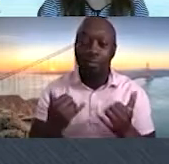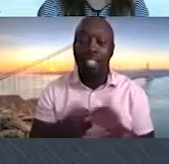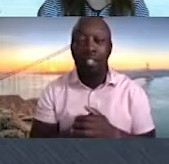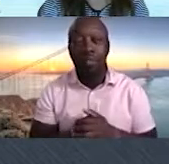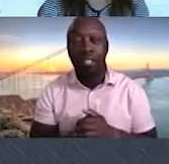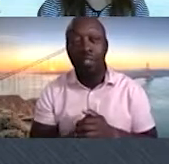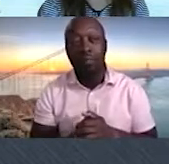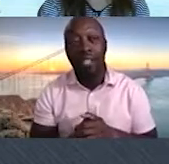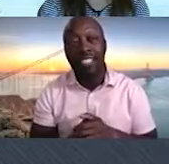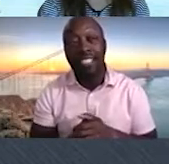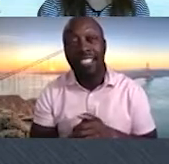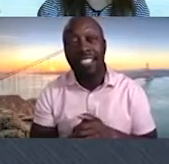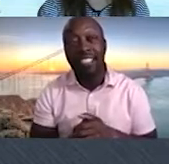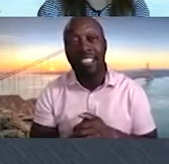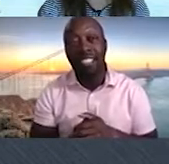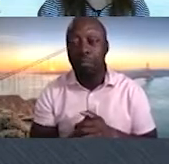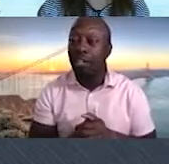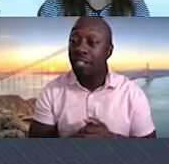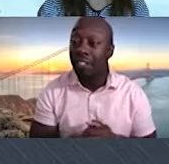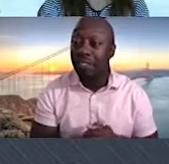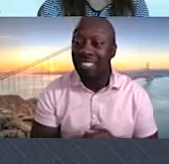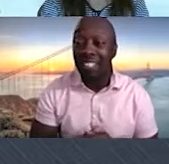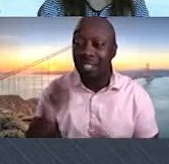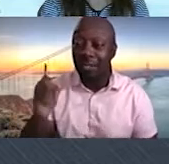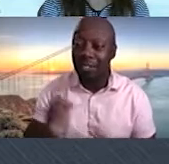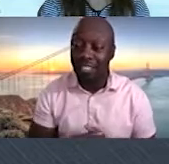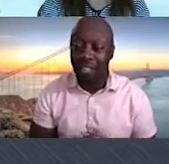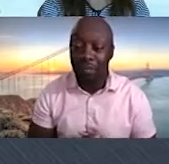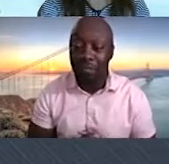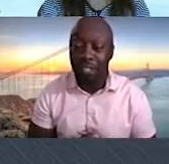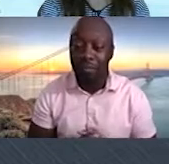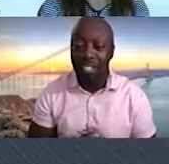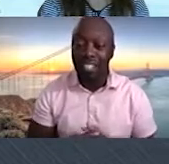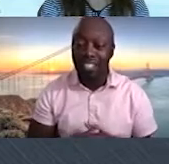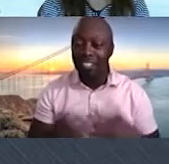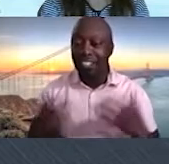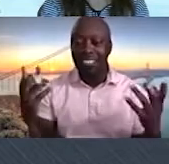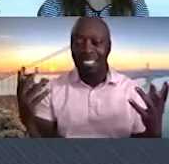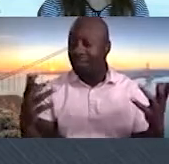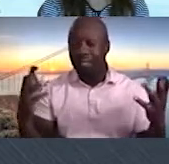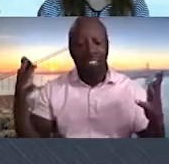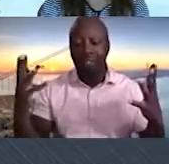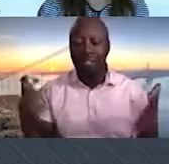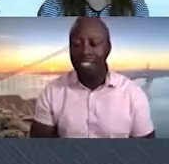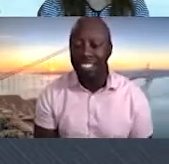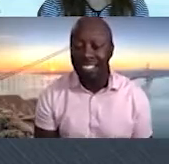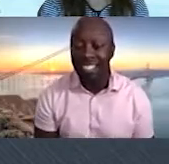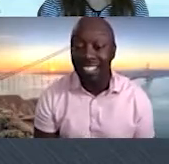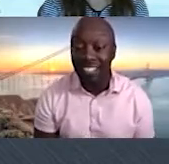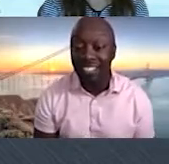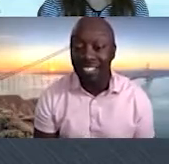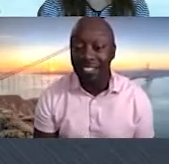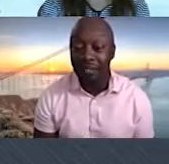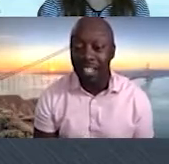Right now I'm reading a book with my kids, Pinocchio, because I want to show them the film. So they've been very into